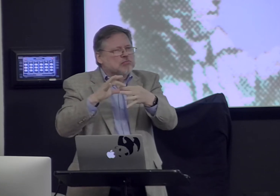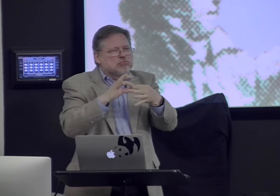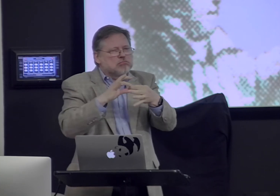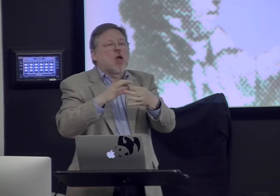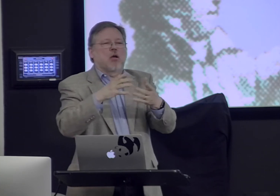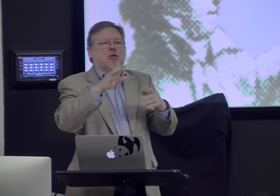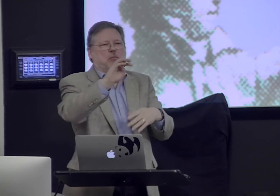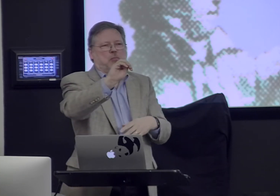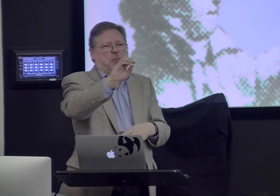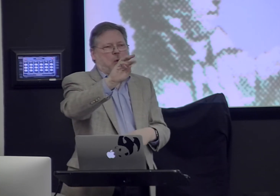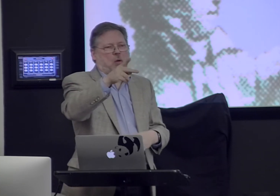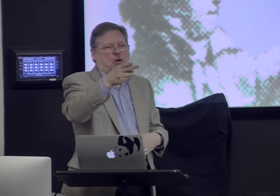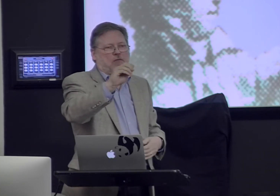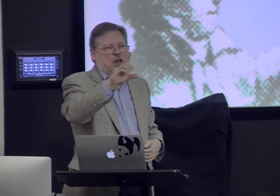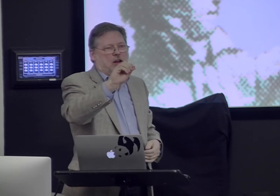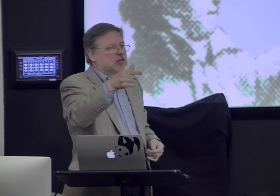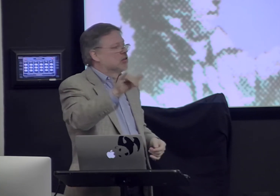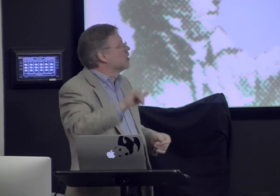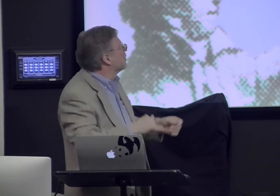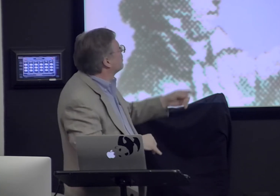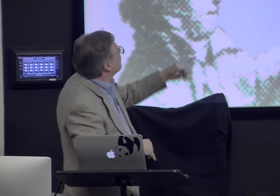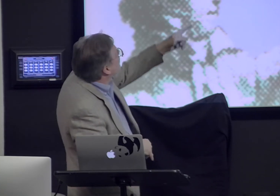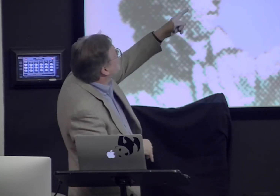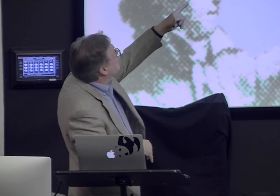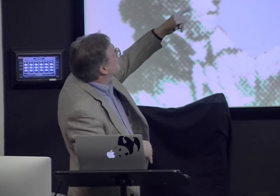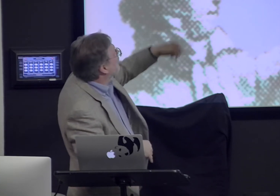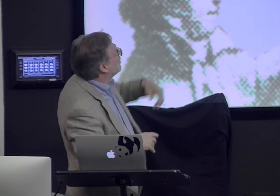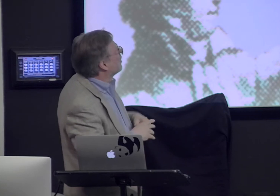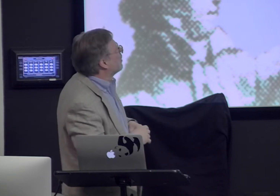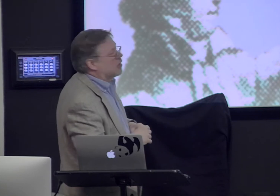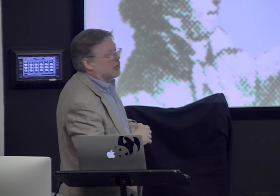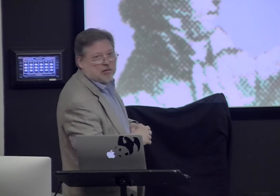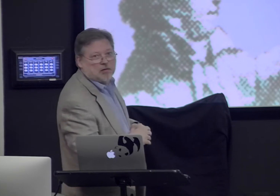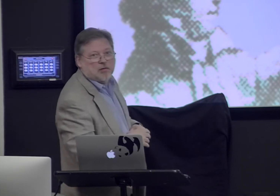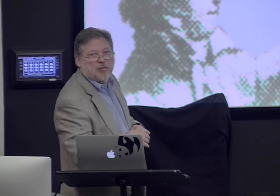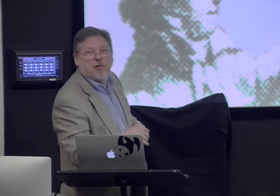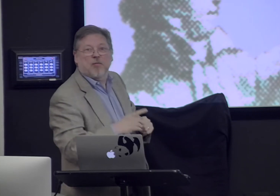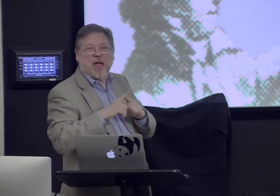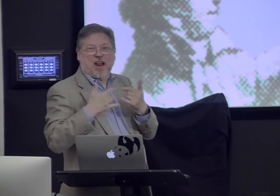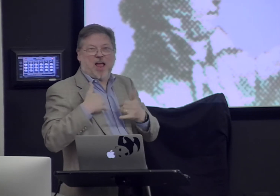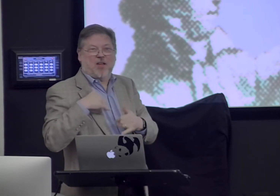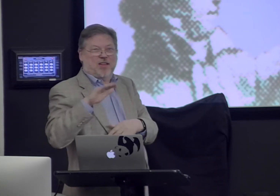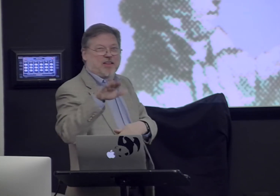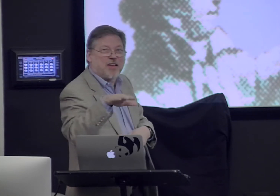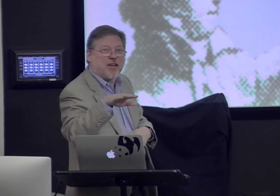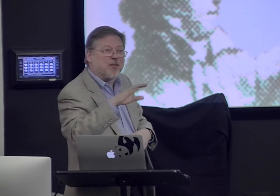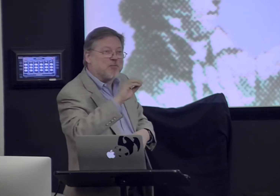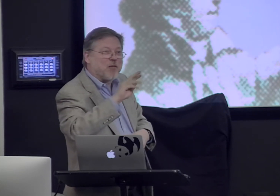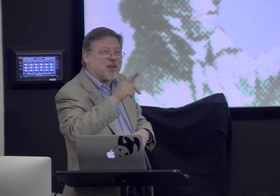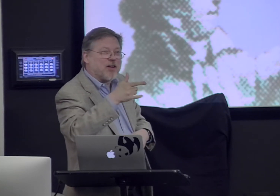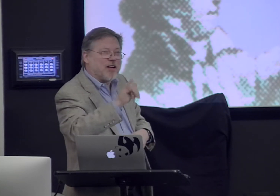was productively used in other signs. For that reason, I've labeled this also